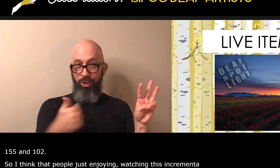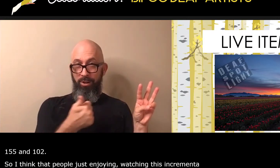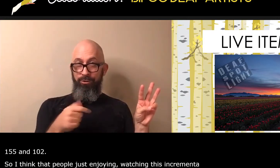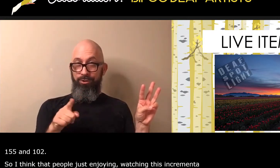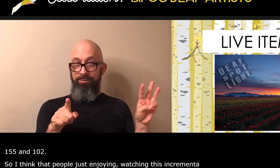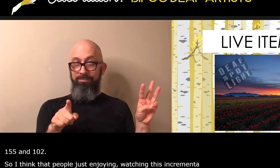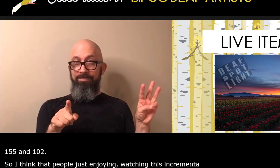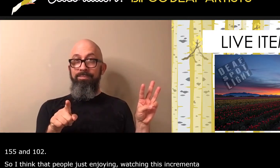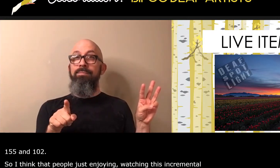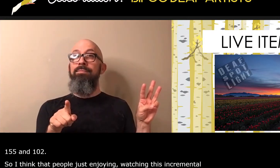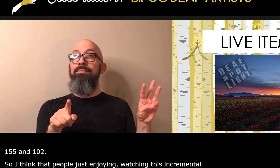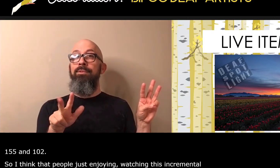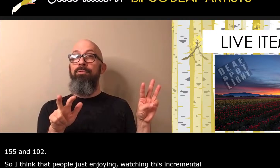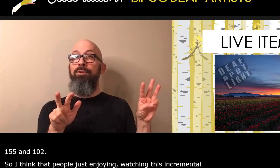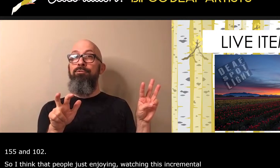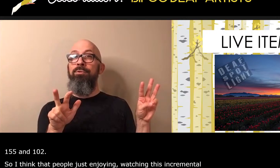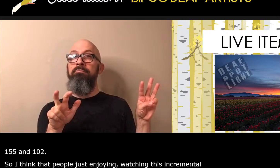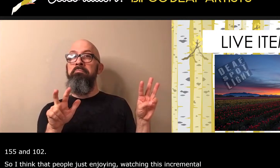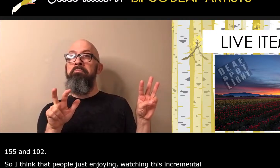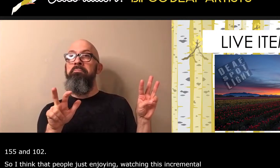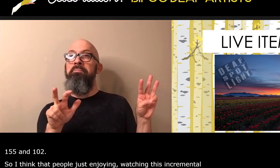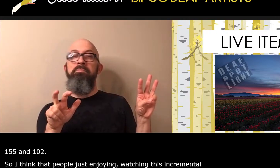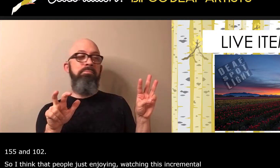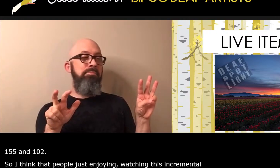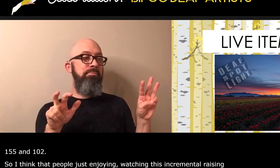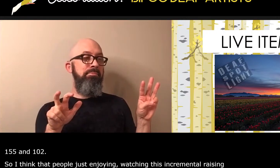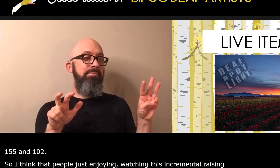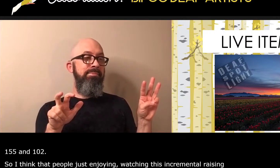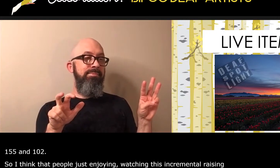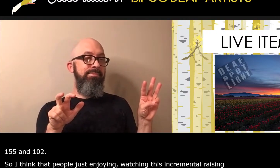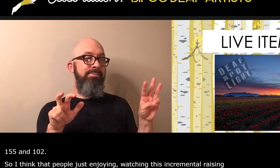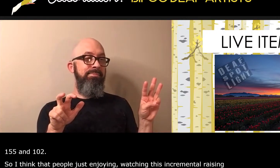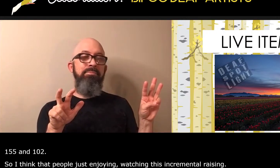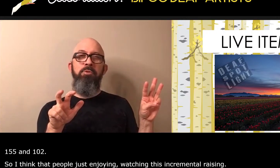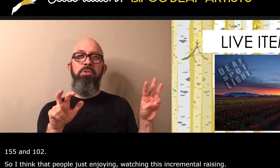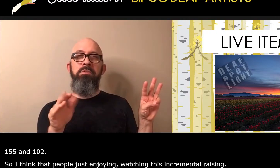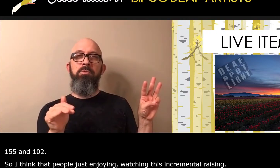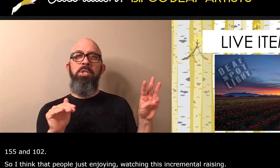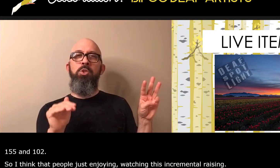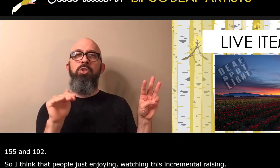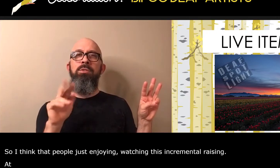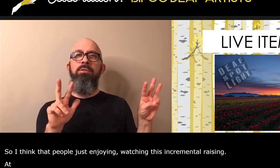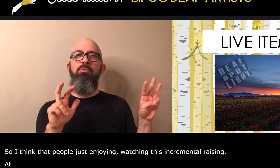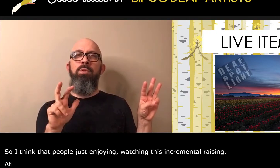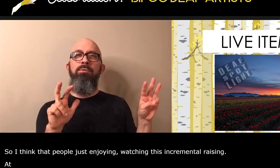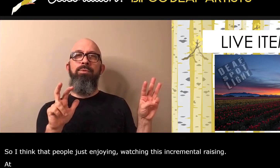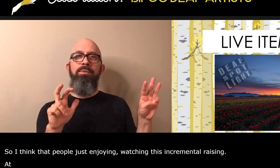At 266, is anyone willing to make it higher, say 300?